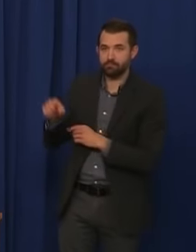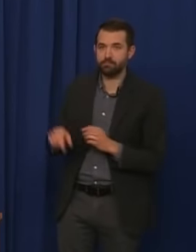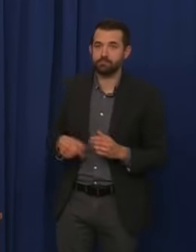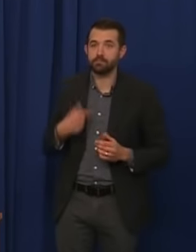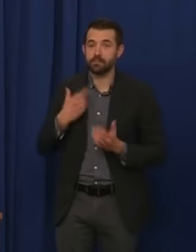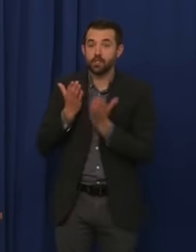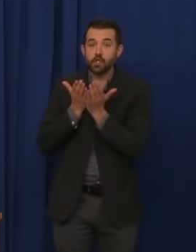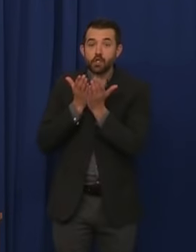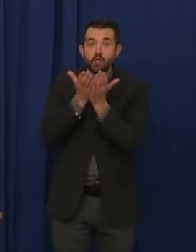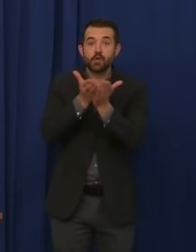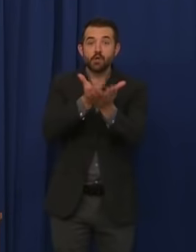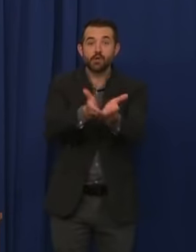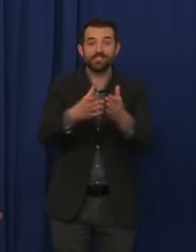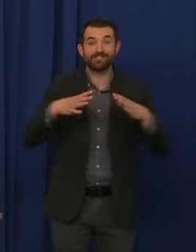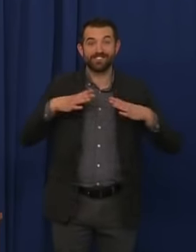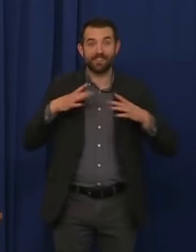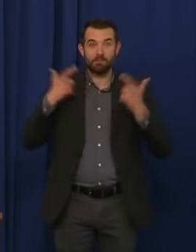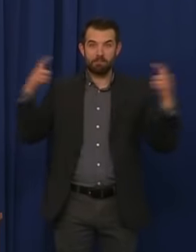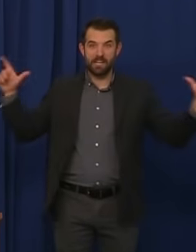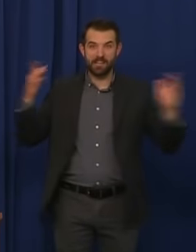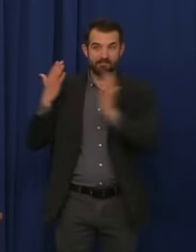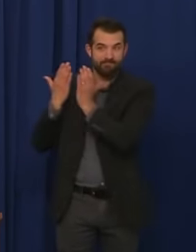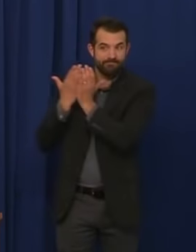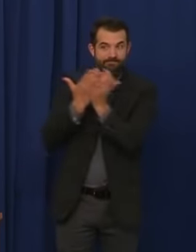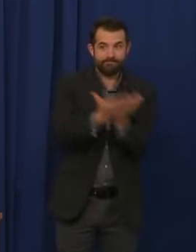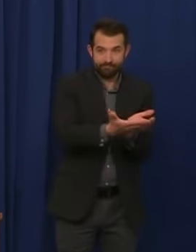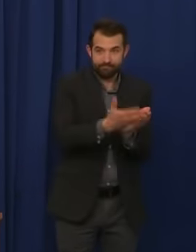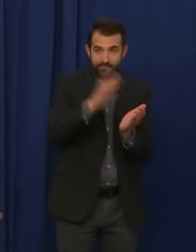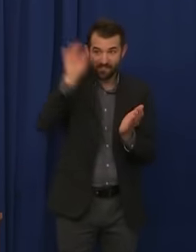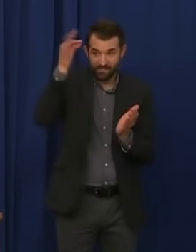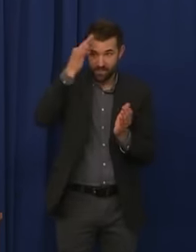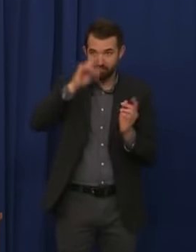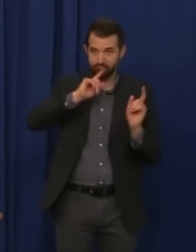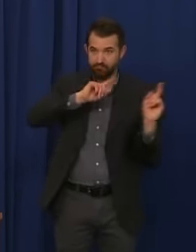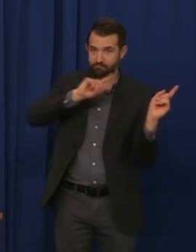still in effect, basically prohibiting cruise ships from docking.